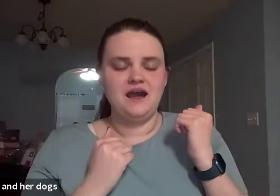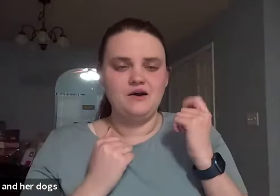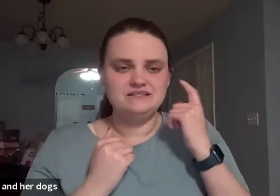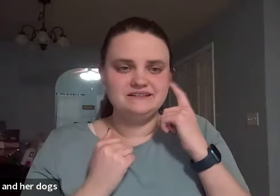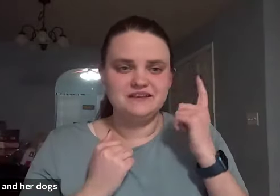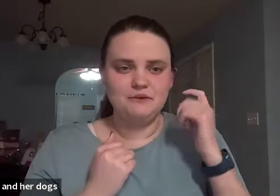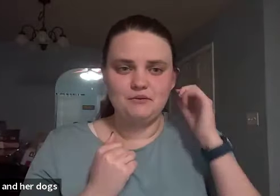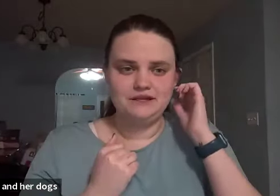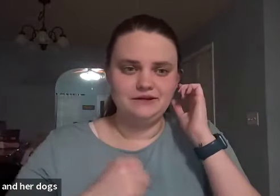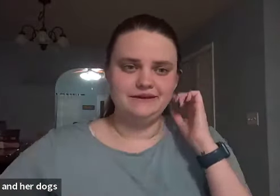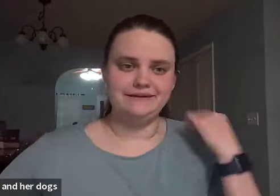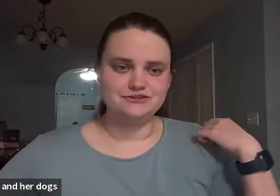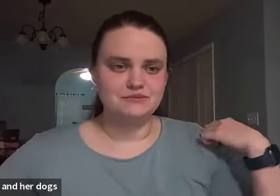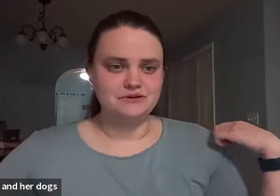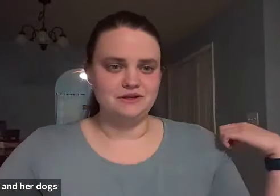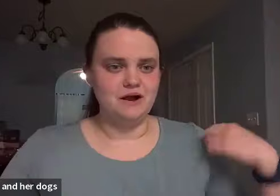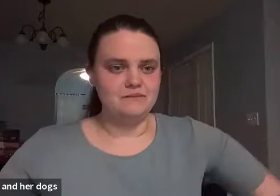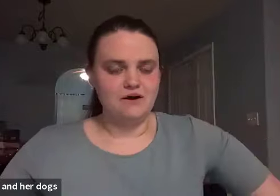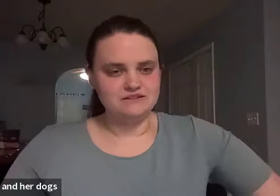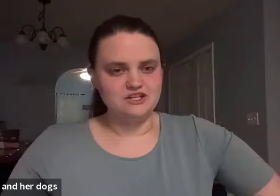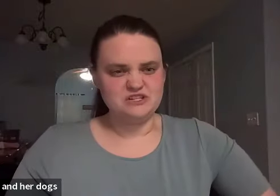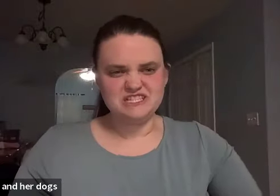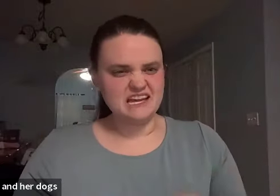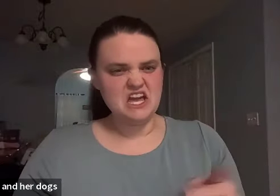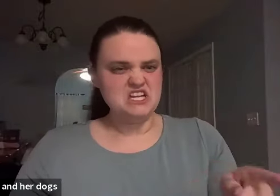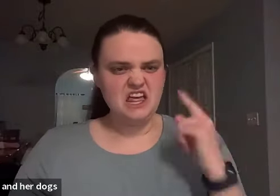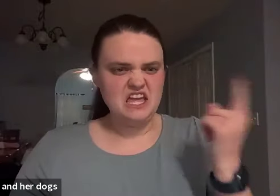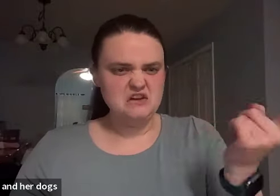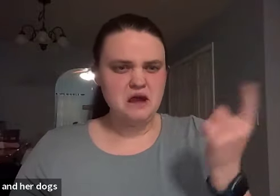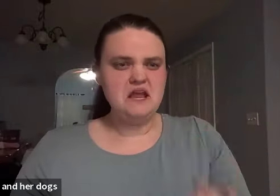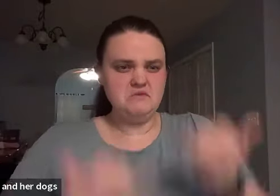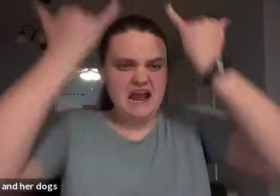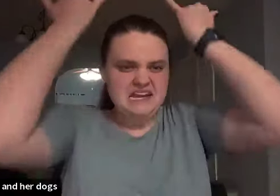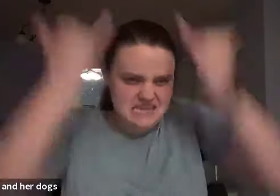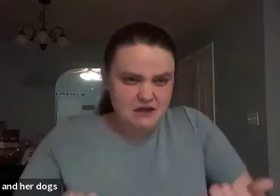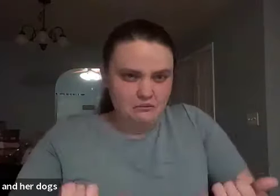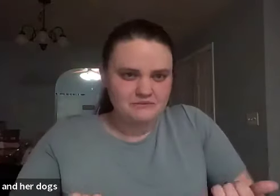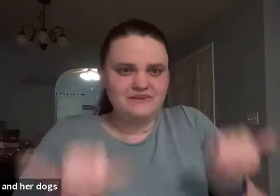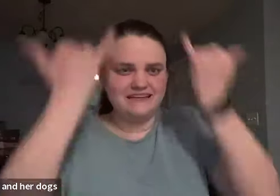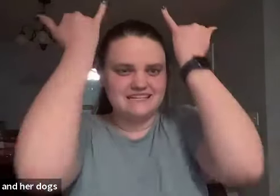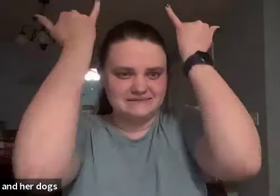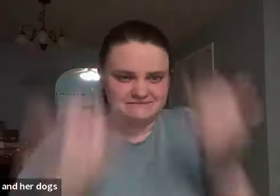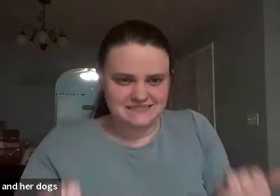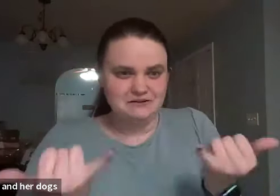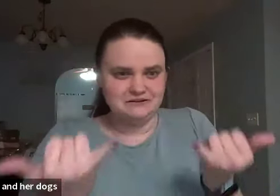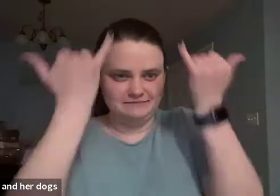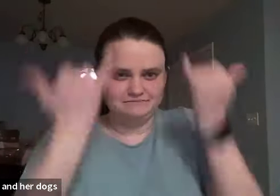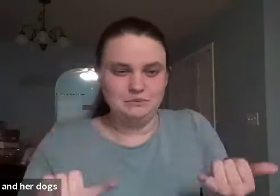I always like to think about when you get in trouble and your mom calls on you and she's like, Johnny, you come here right now. Like it's like settled, like